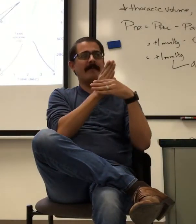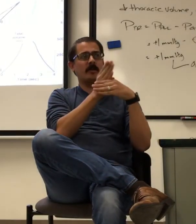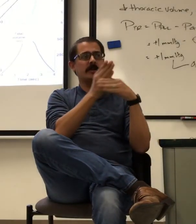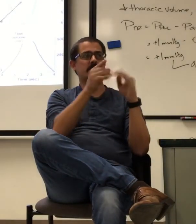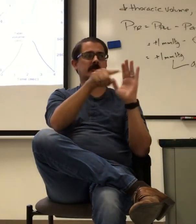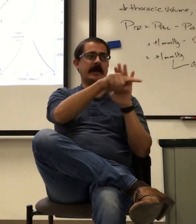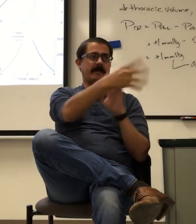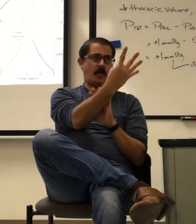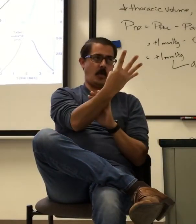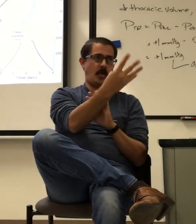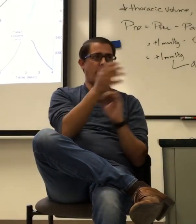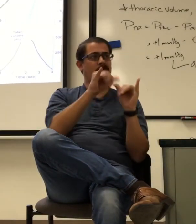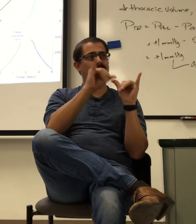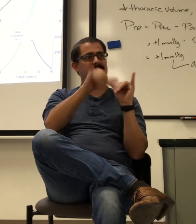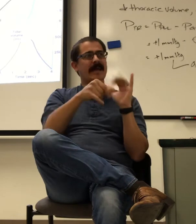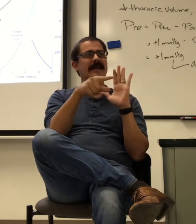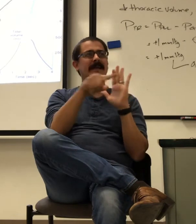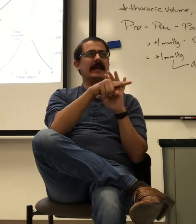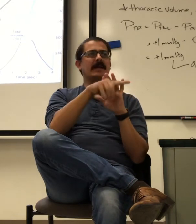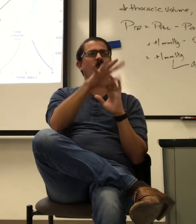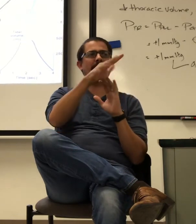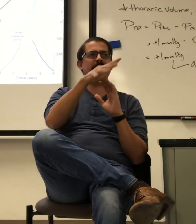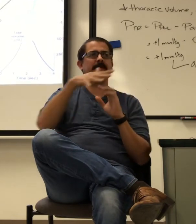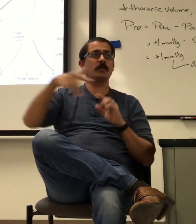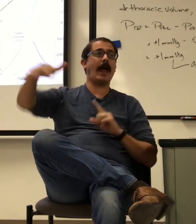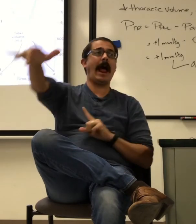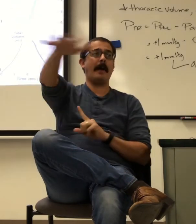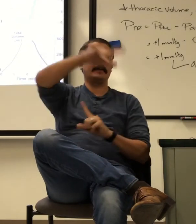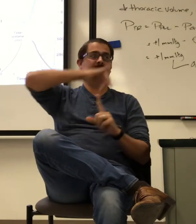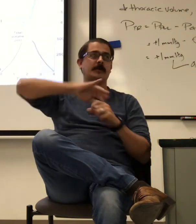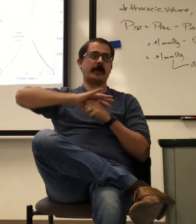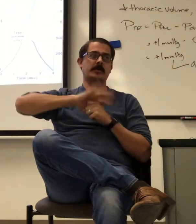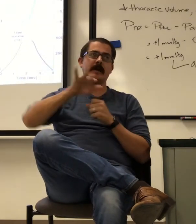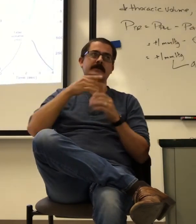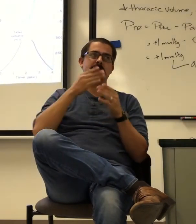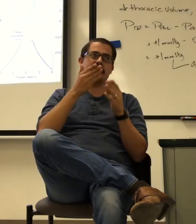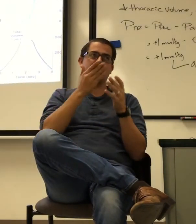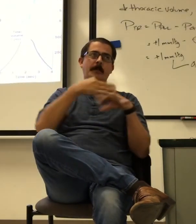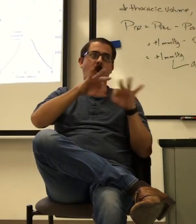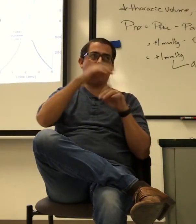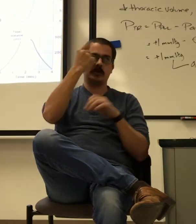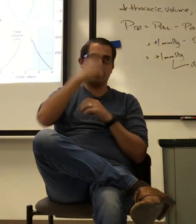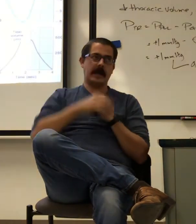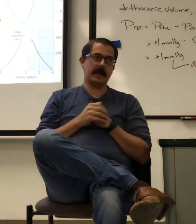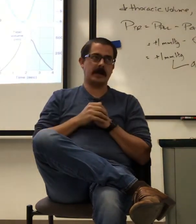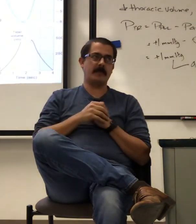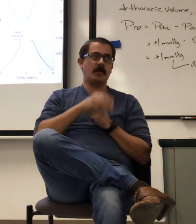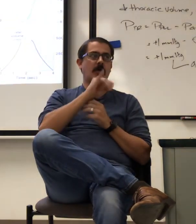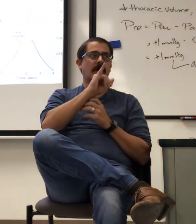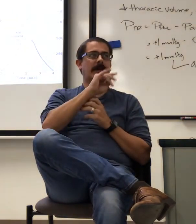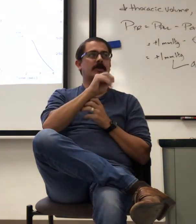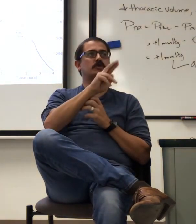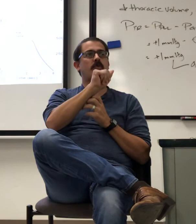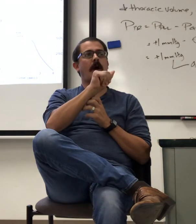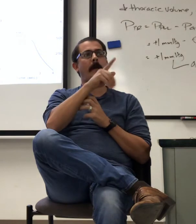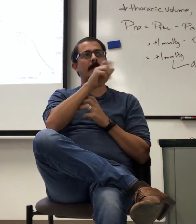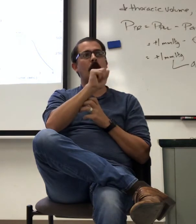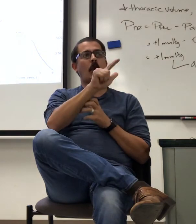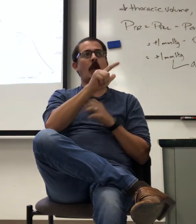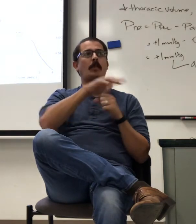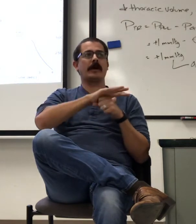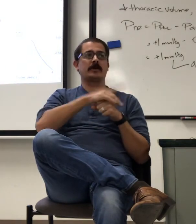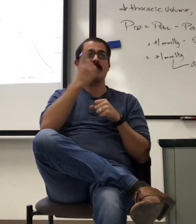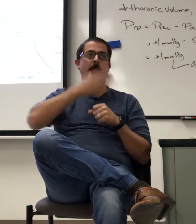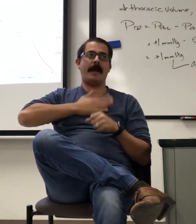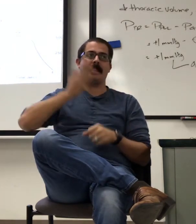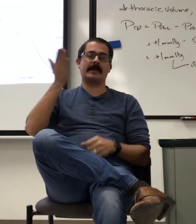-4. It stays negative with relative to atmospheric pressure. That's the main thing to understand about intrapleural pressure in my lecture. Now